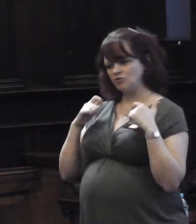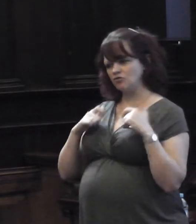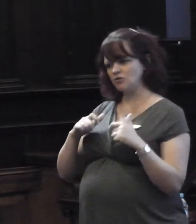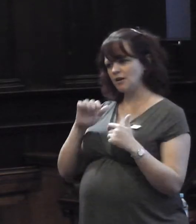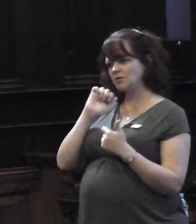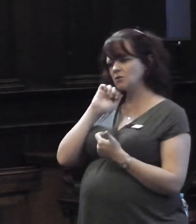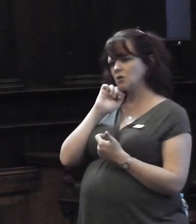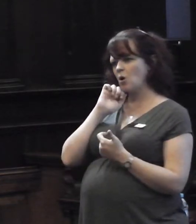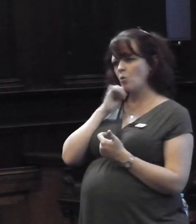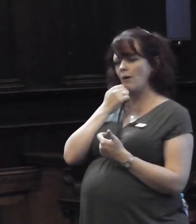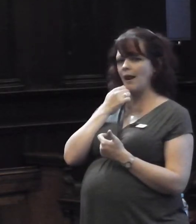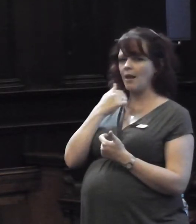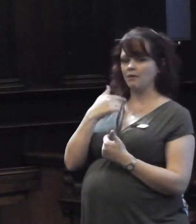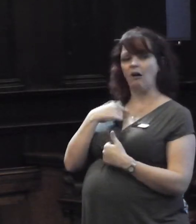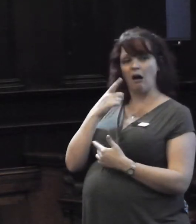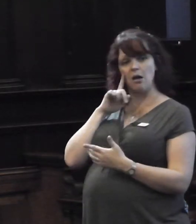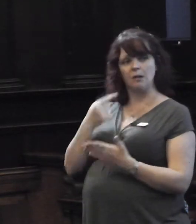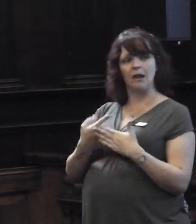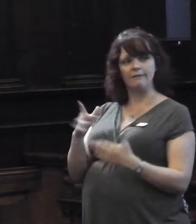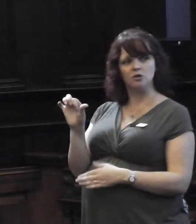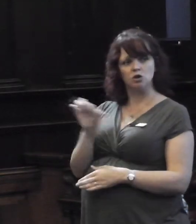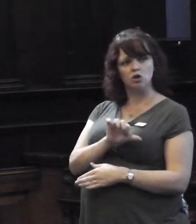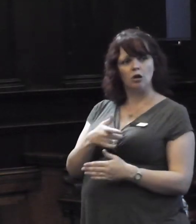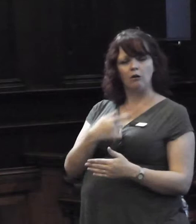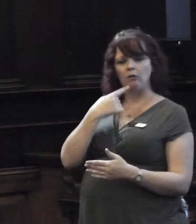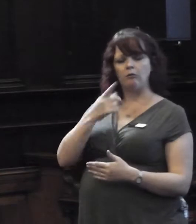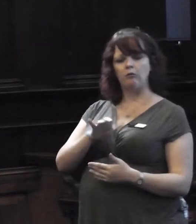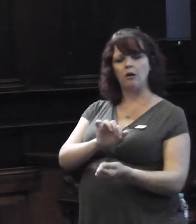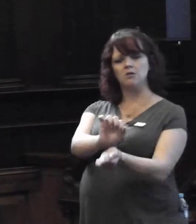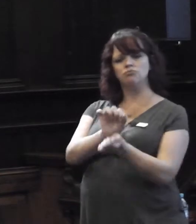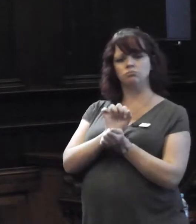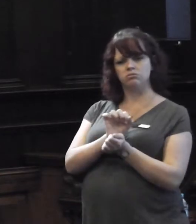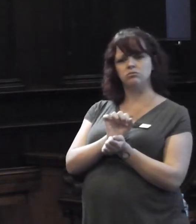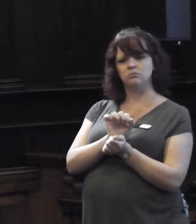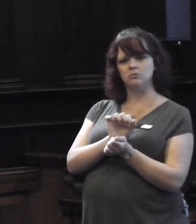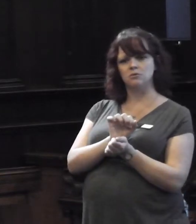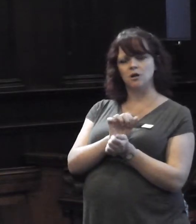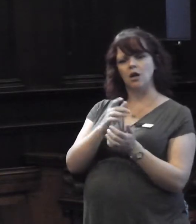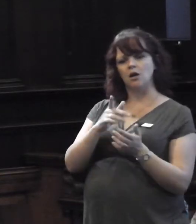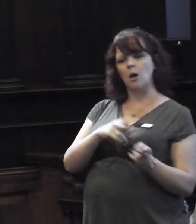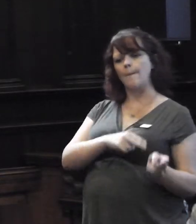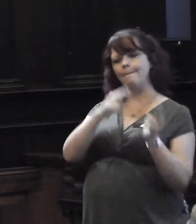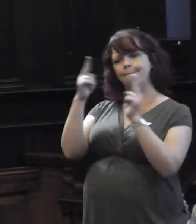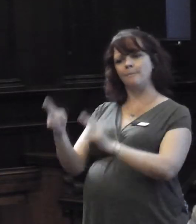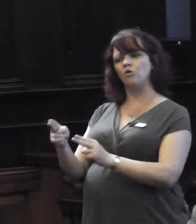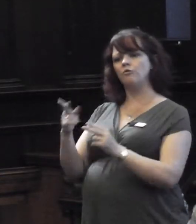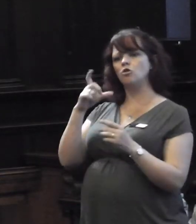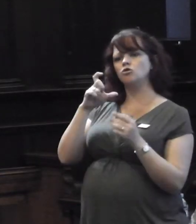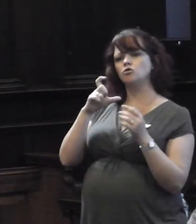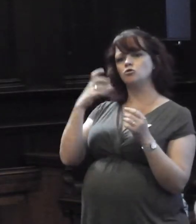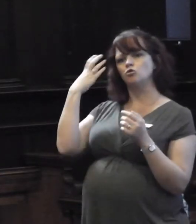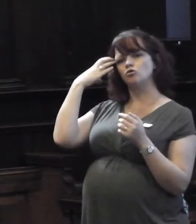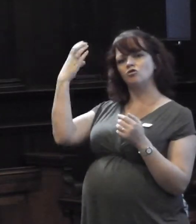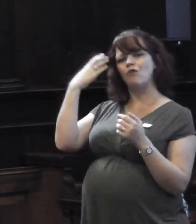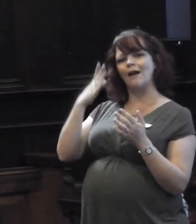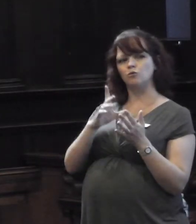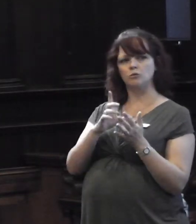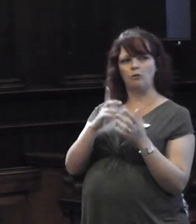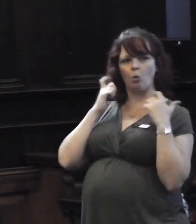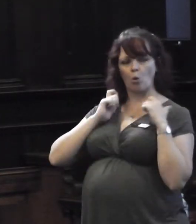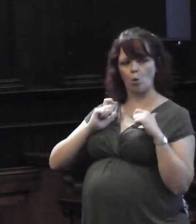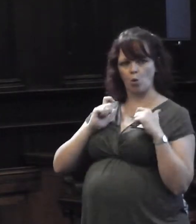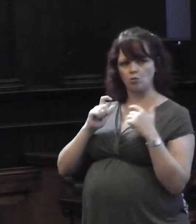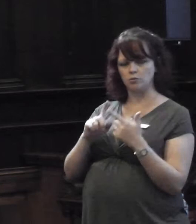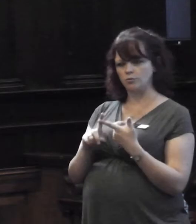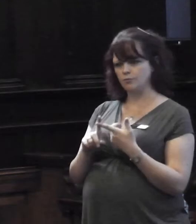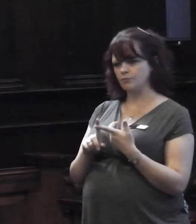and certainly should, commit the offender for sentence by the Crown Court in all